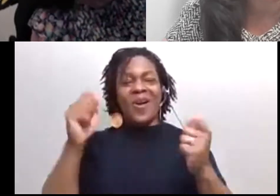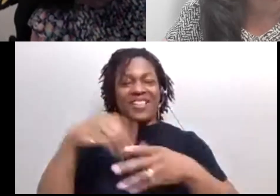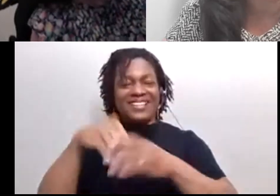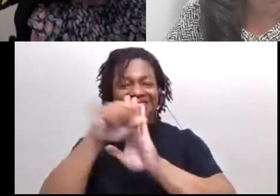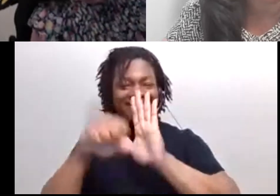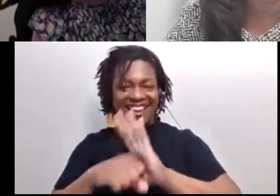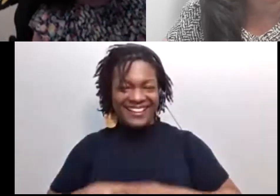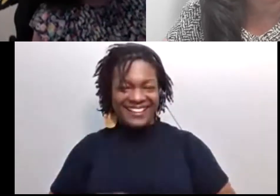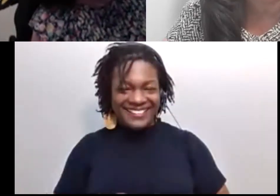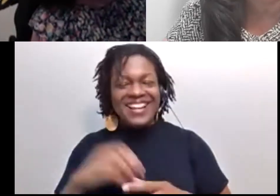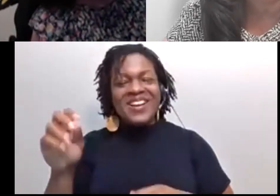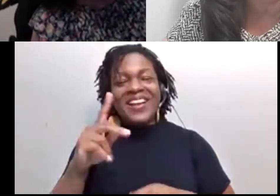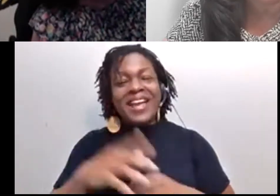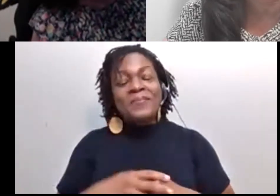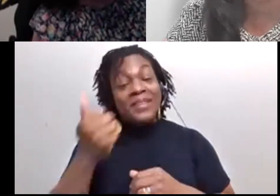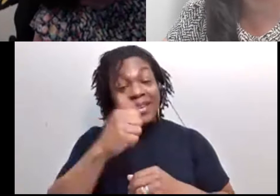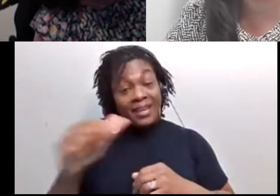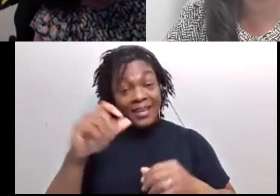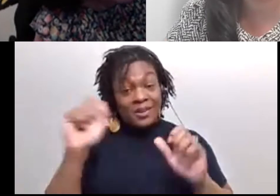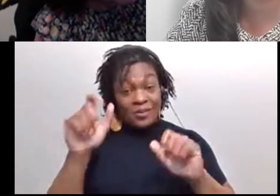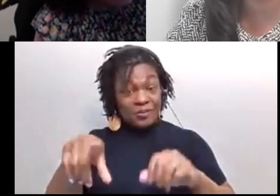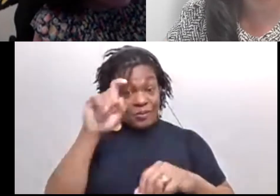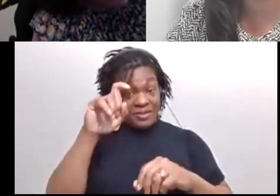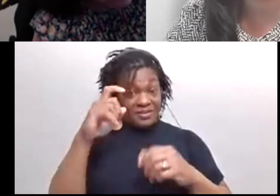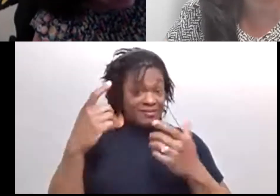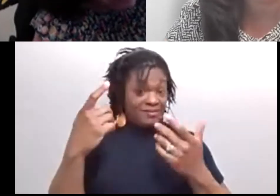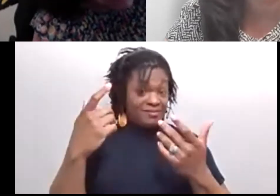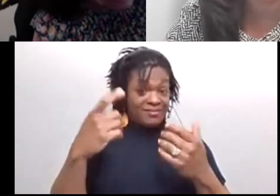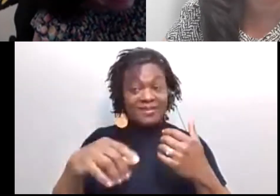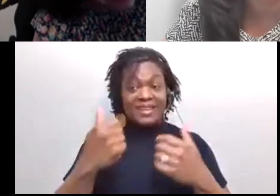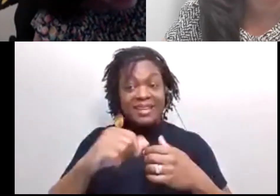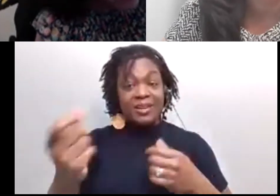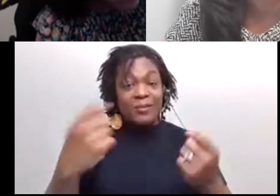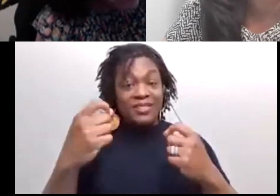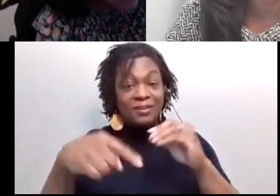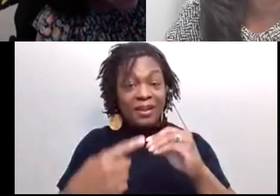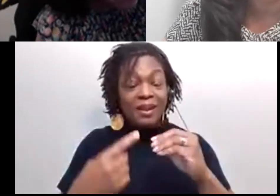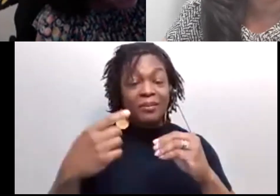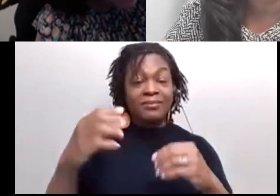Any questions in regards to GODA's report? I can't give any more in regards to OBH.